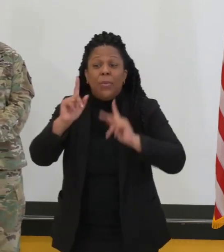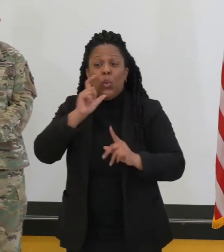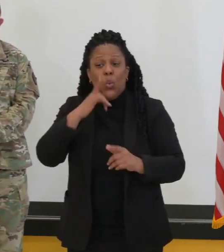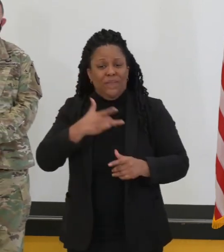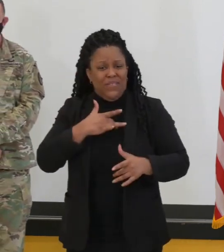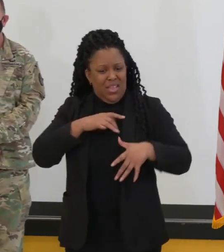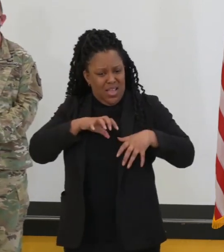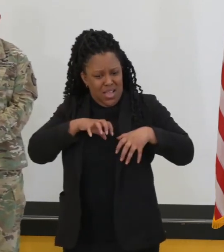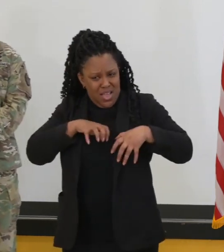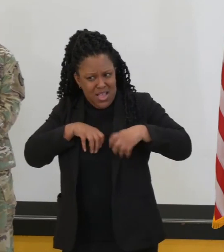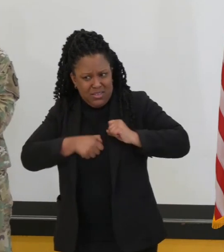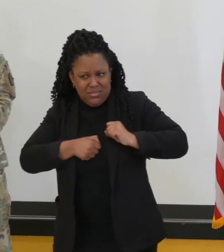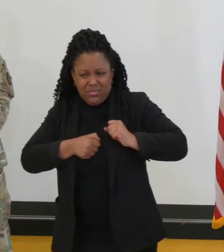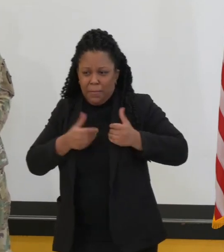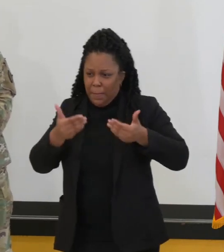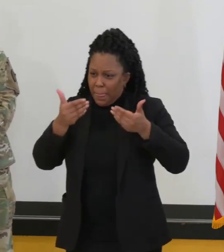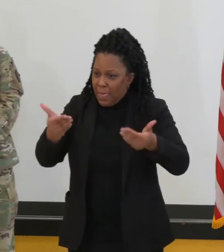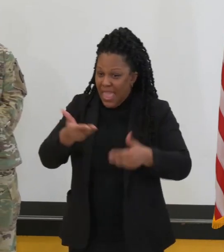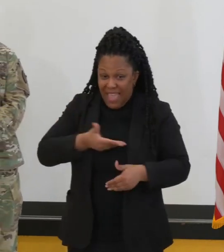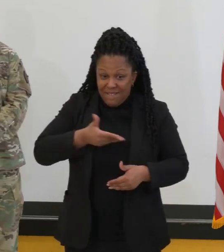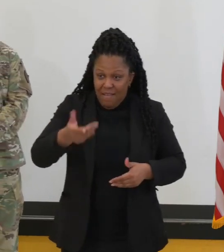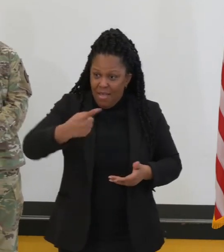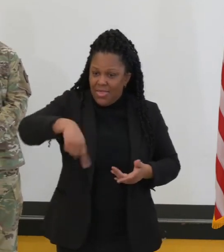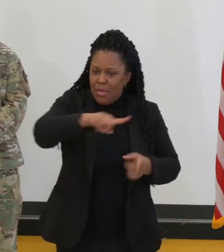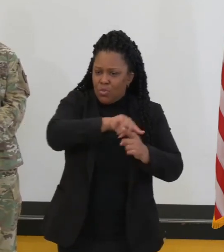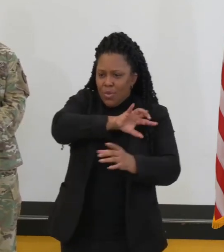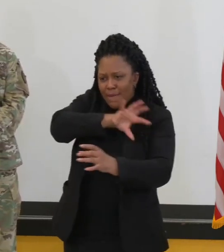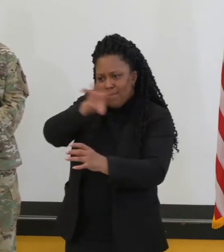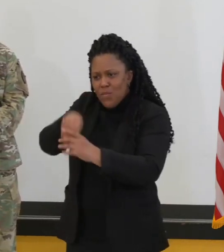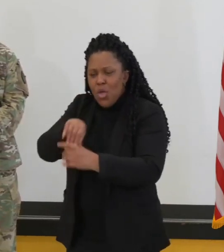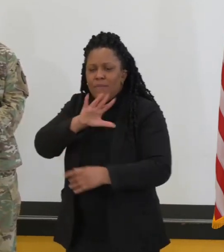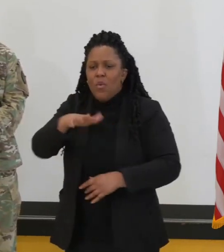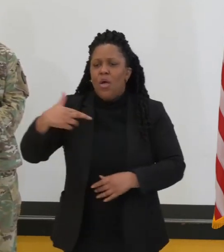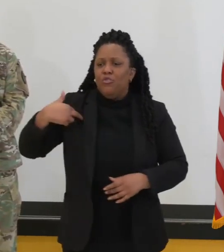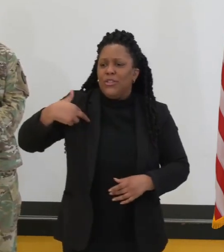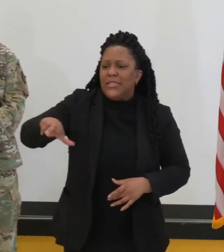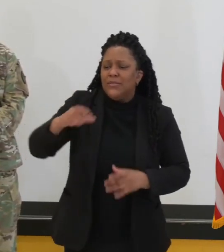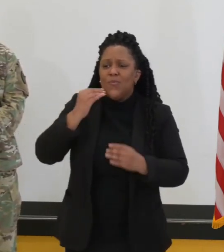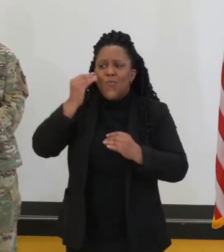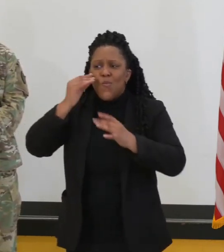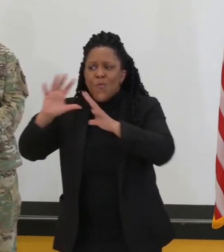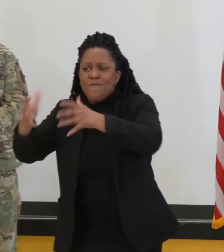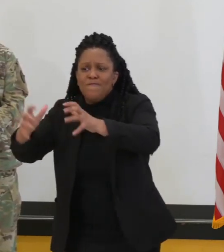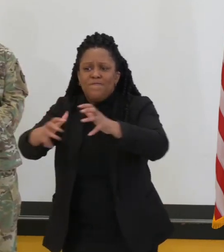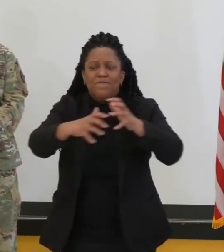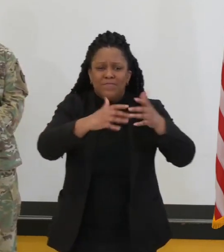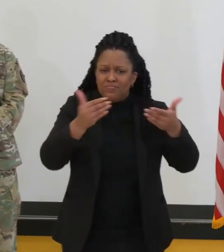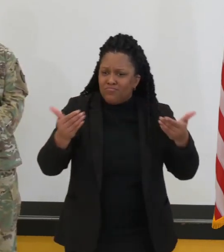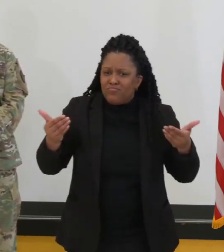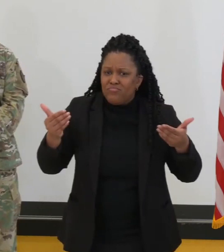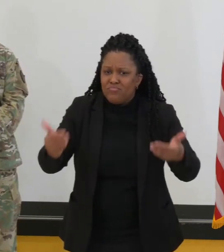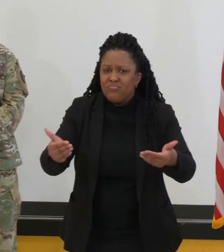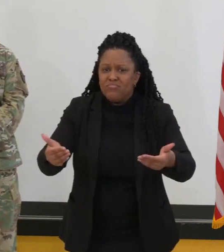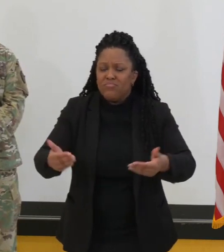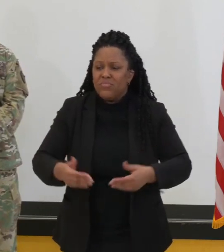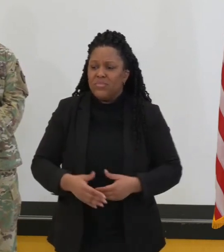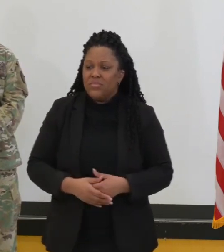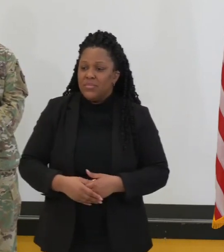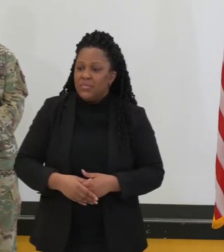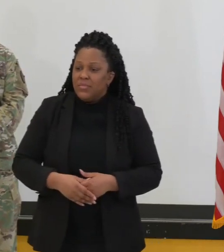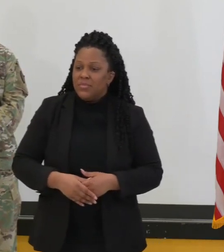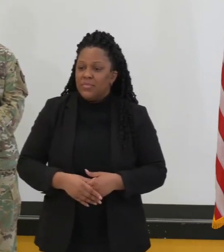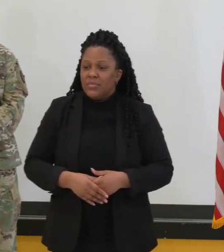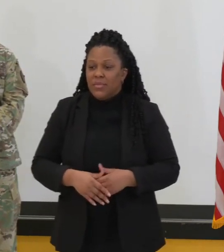folks that need to have a vehicle and a place for them to express their grief and their sympathies. Please invite them